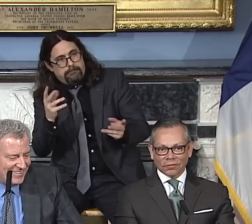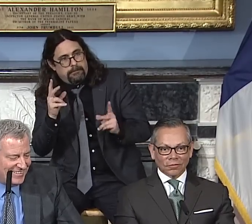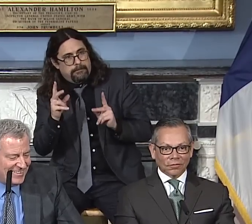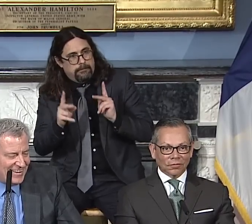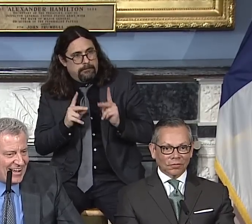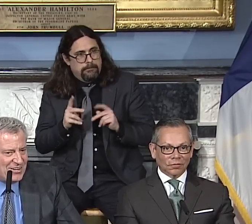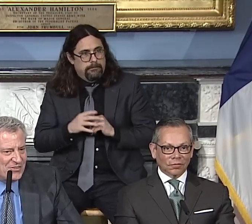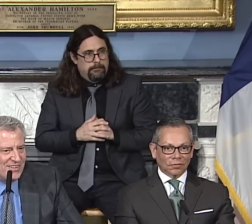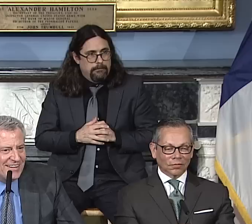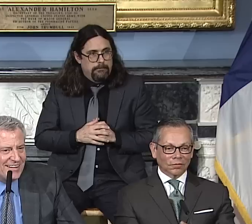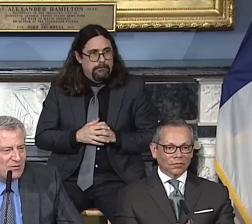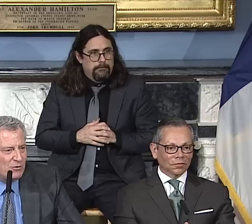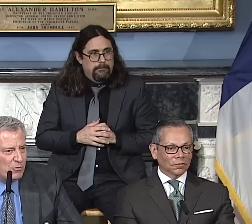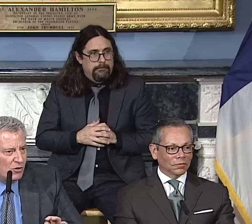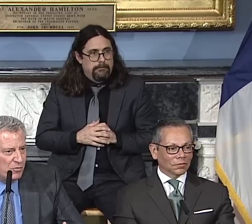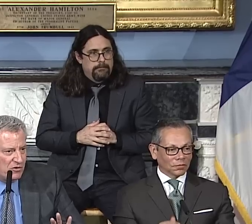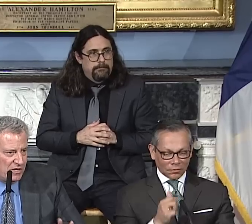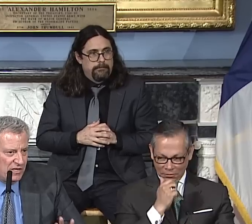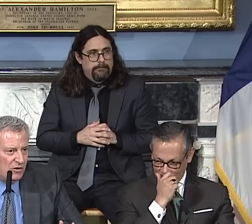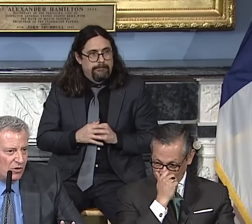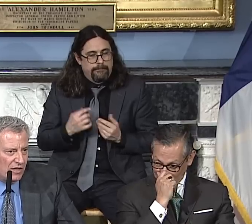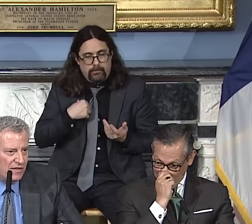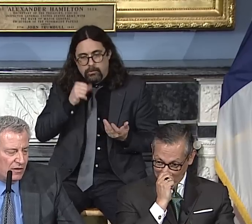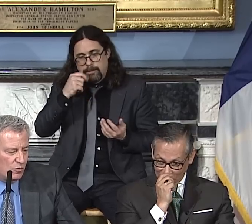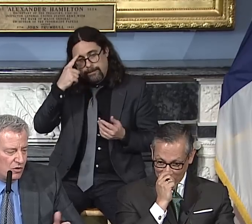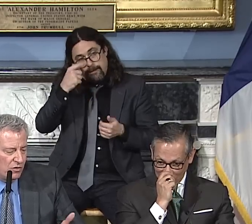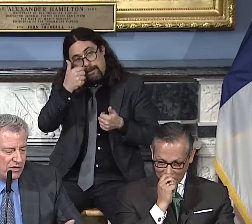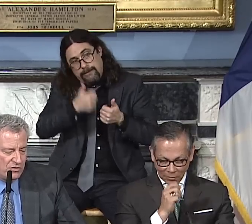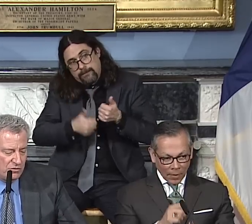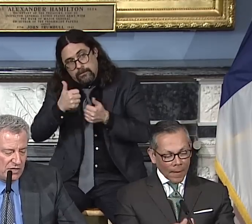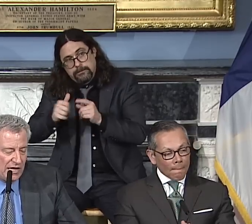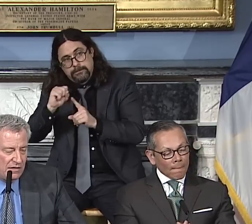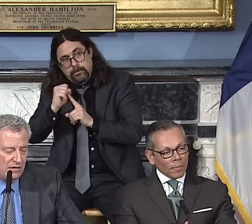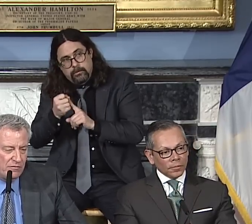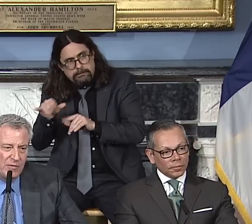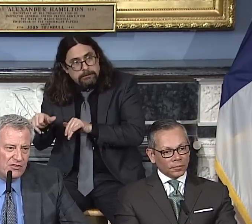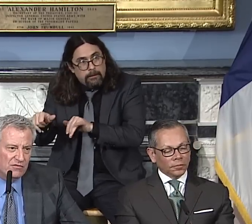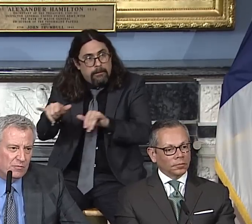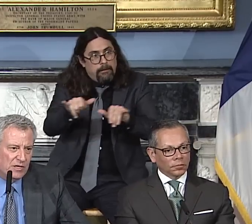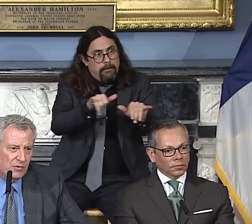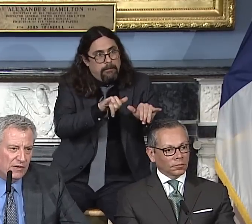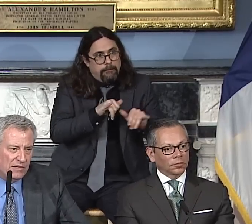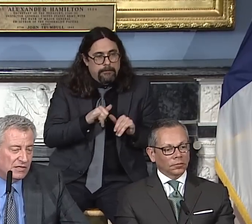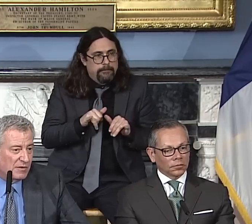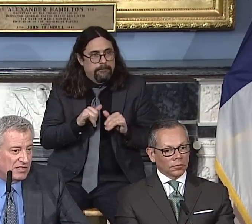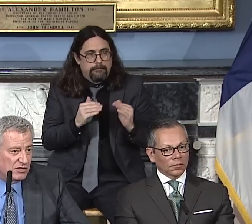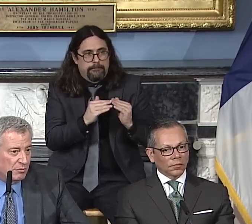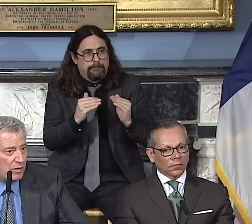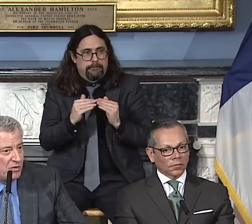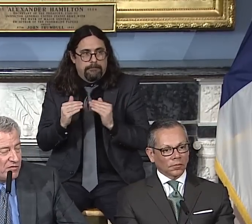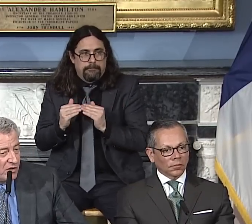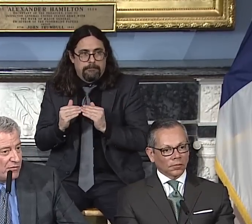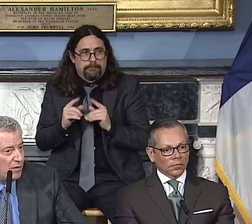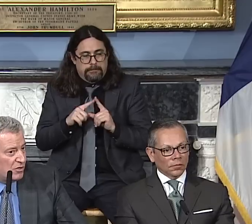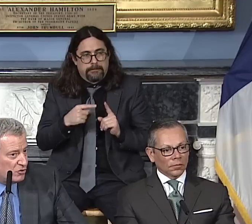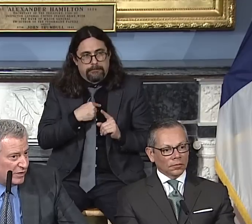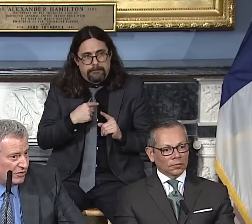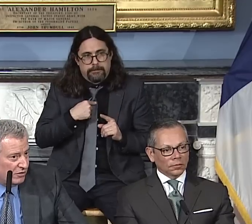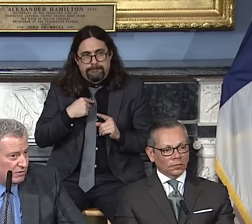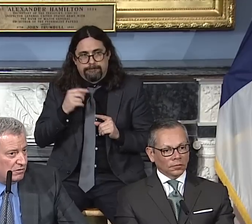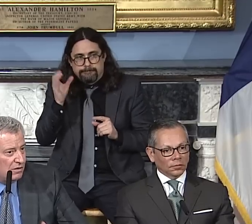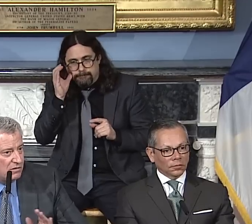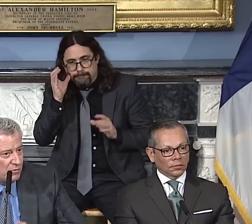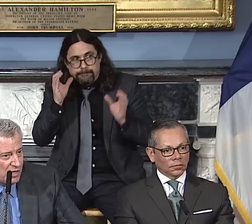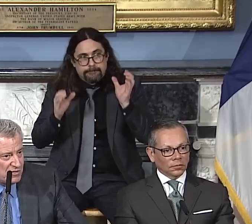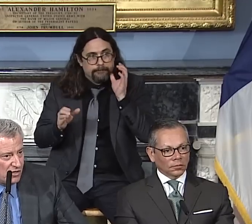Okay. I don't think every report will be created equal. I think we're going to get information from people that in some cases we may be able to verify much